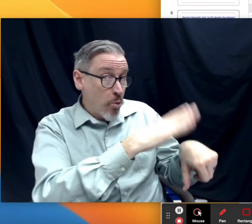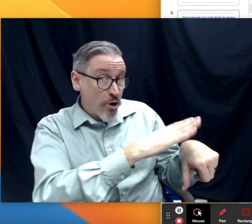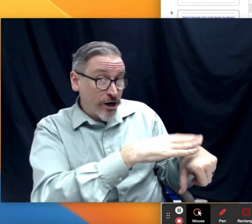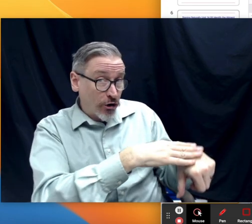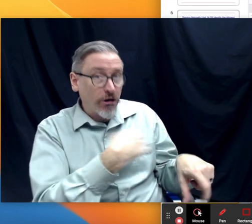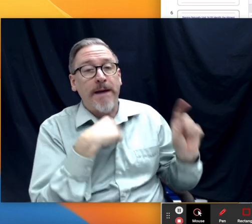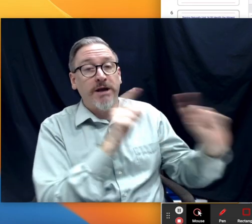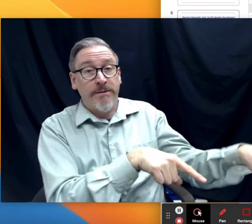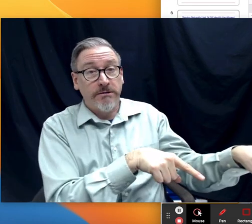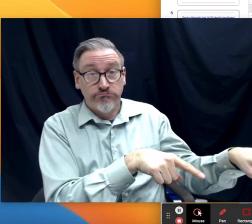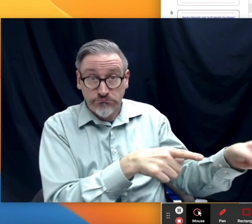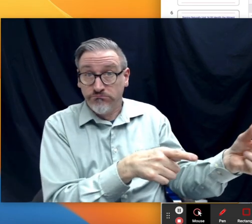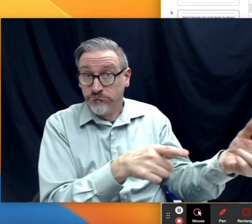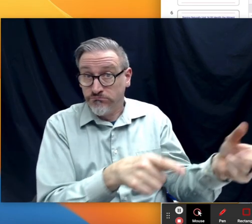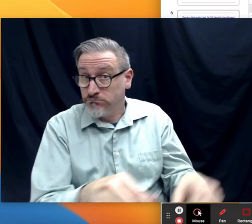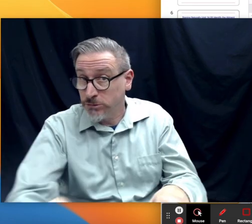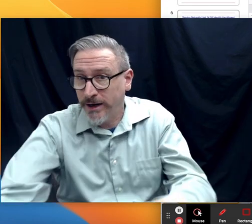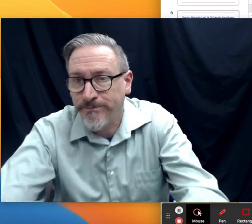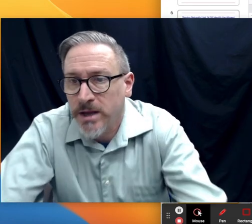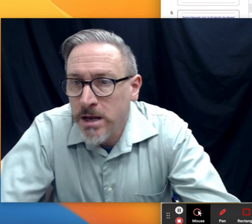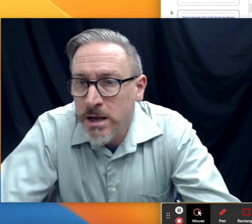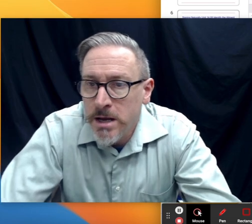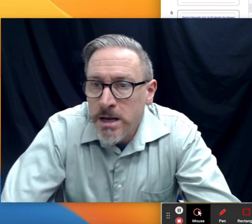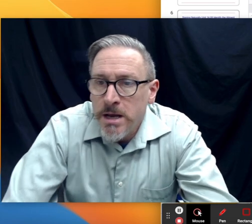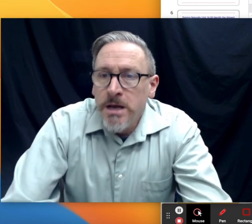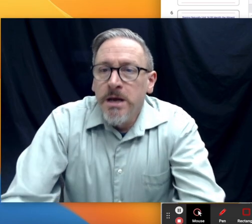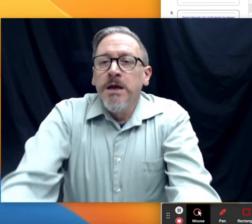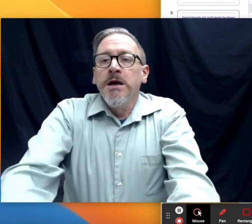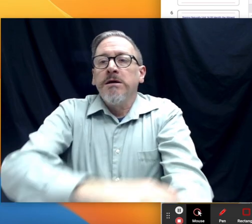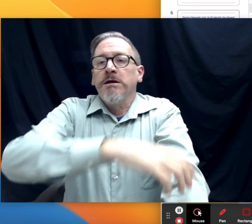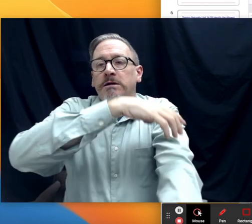or warning her I'm coming? All right.